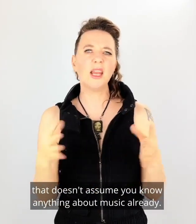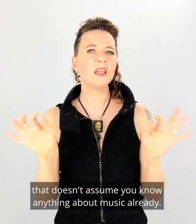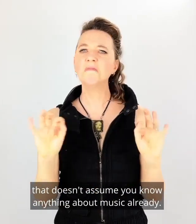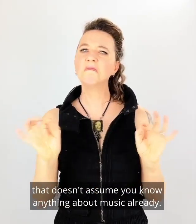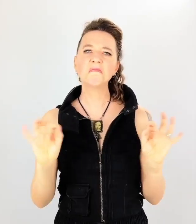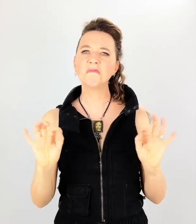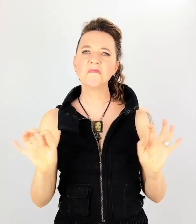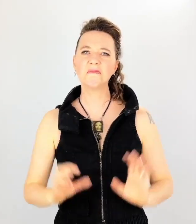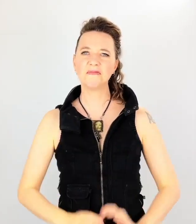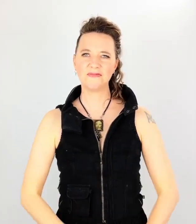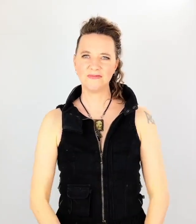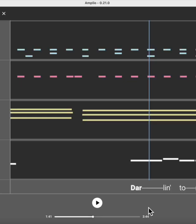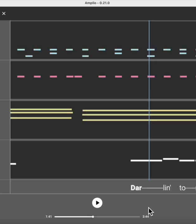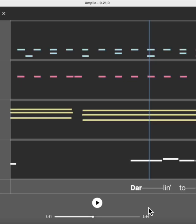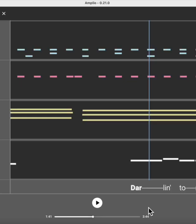already.